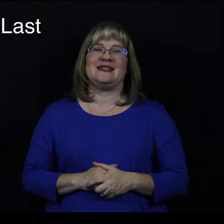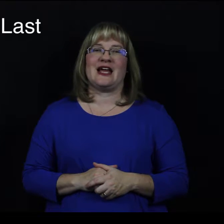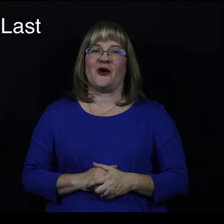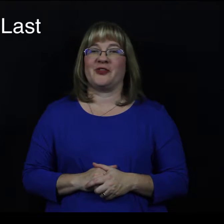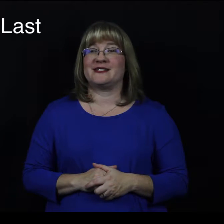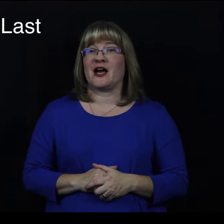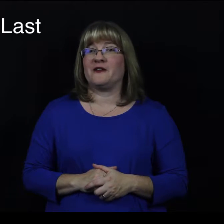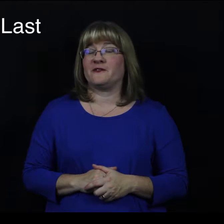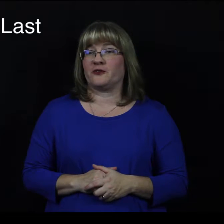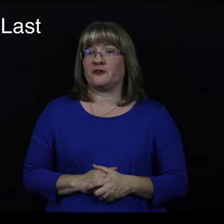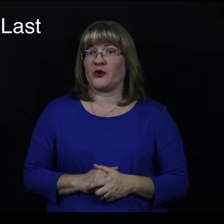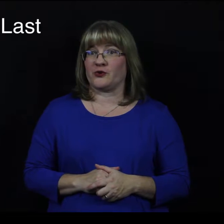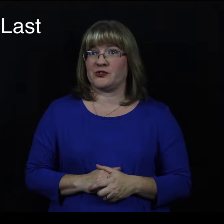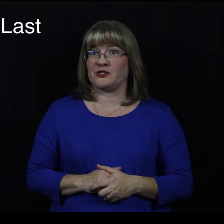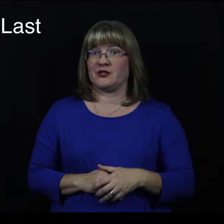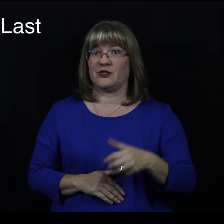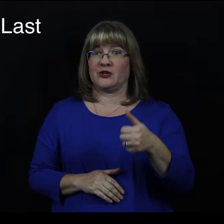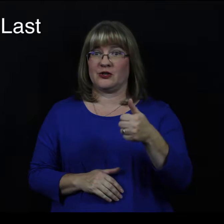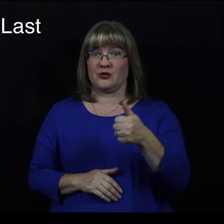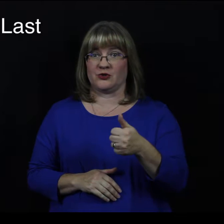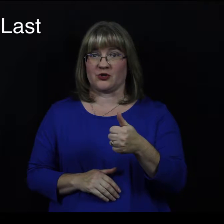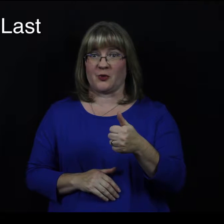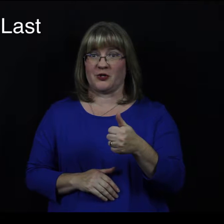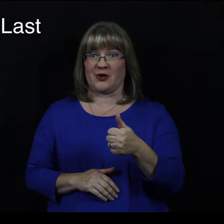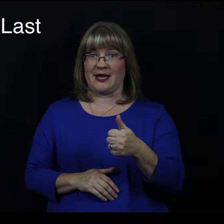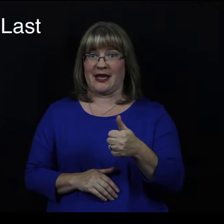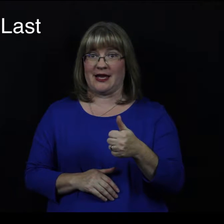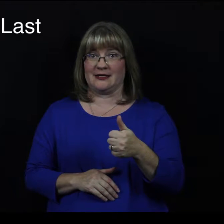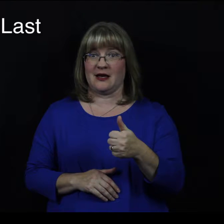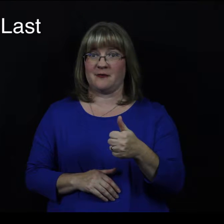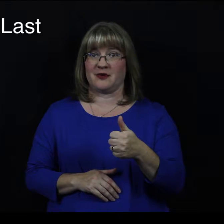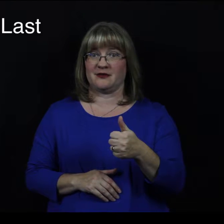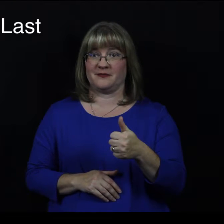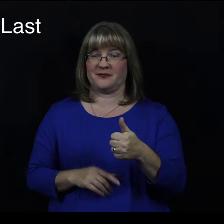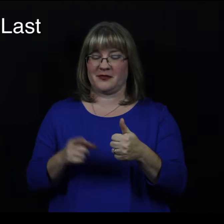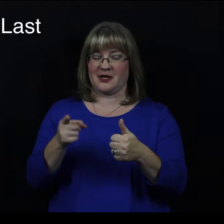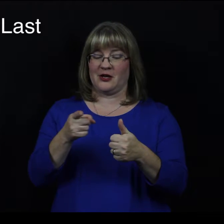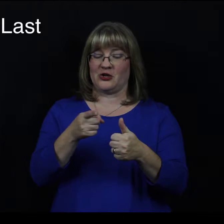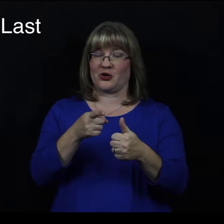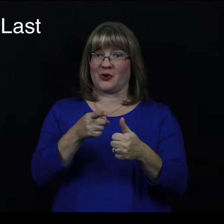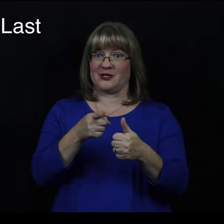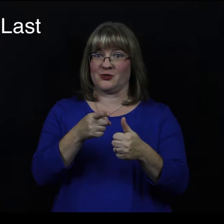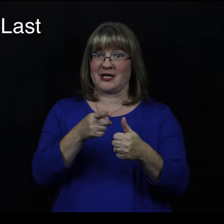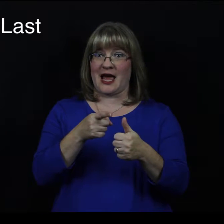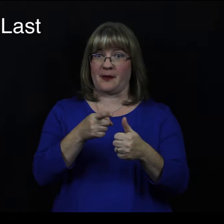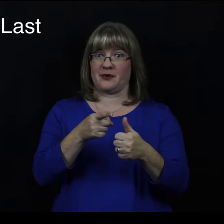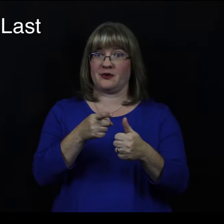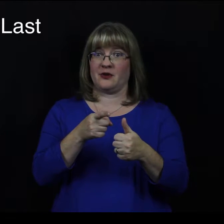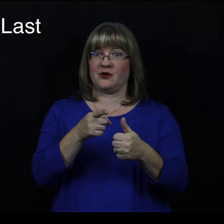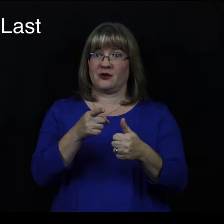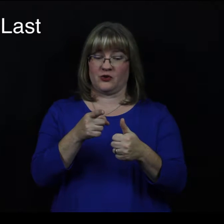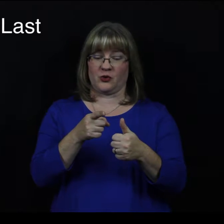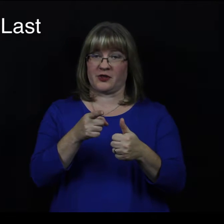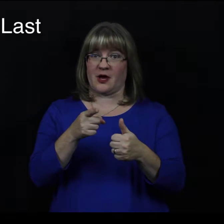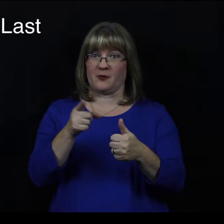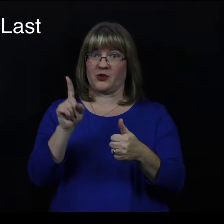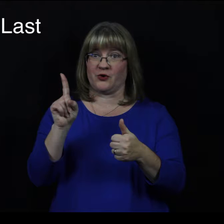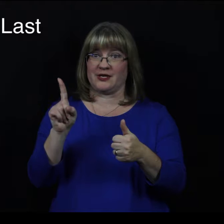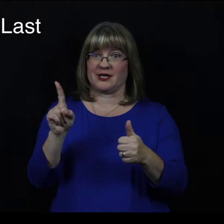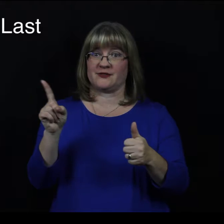Now, the sign for first, you start with your A hand up. You're going to tap your thumb with your index